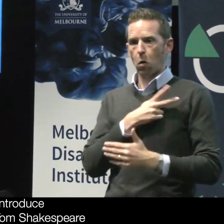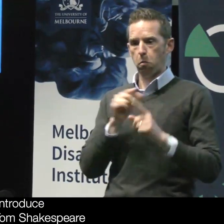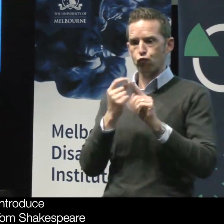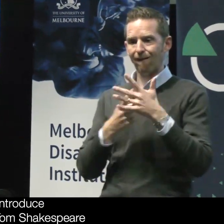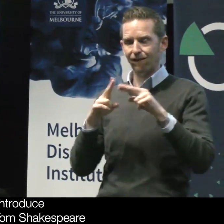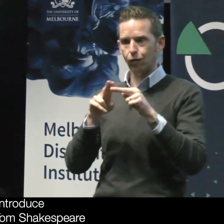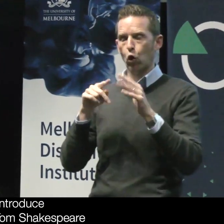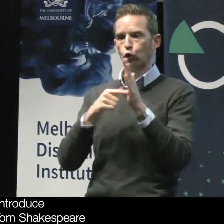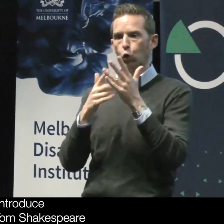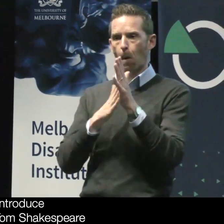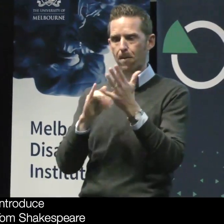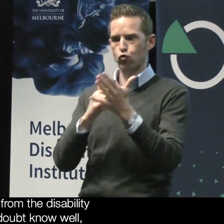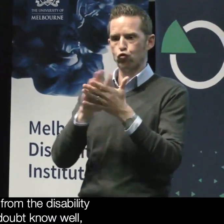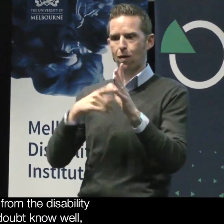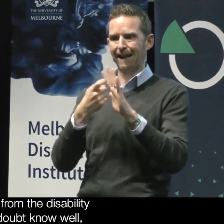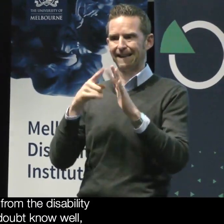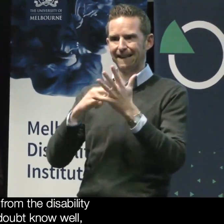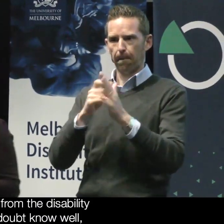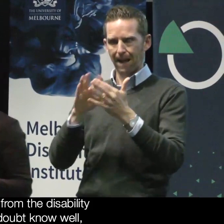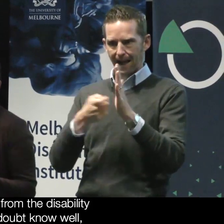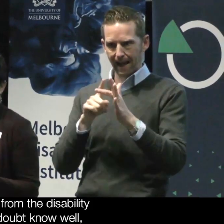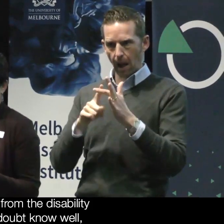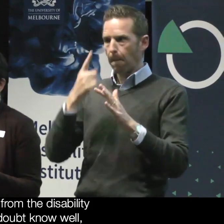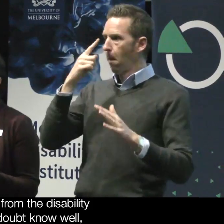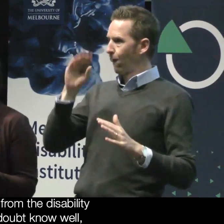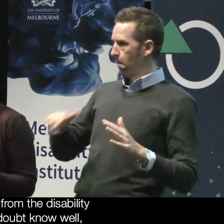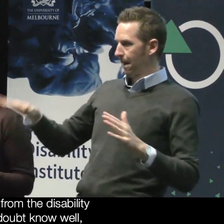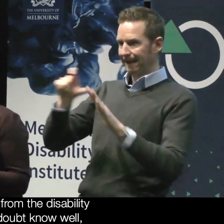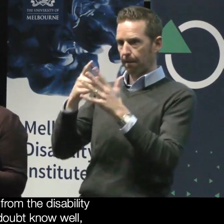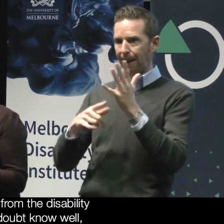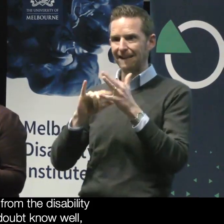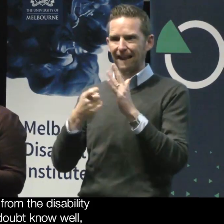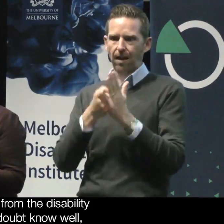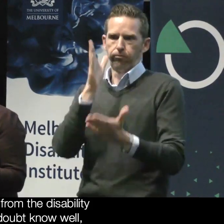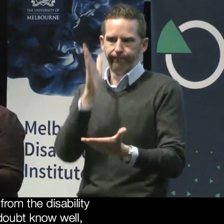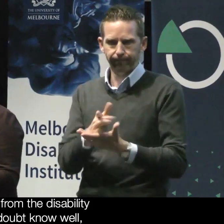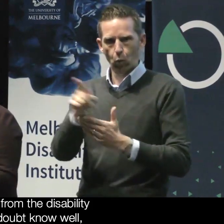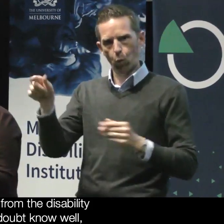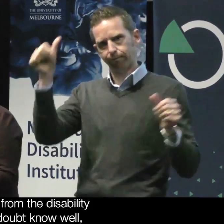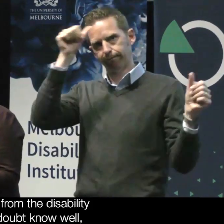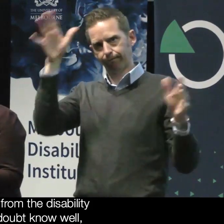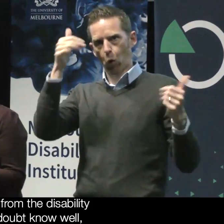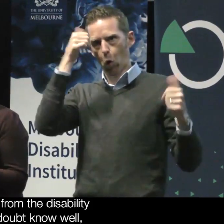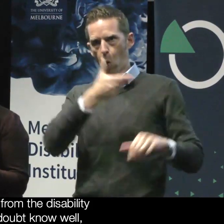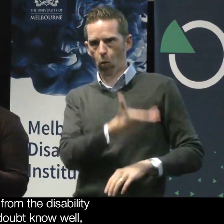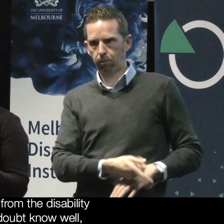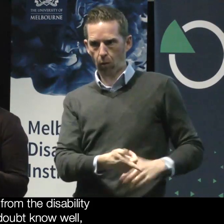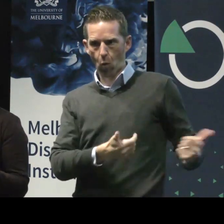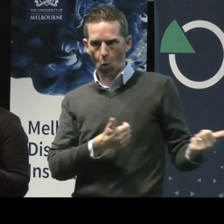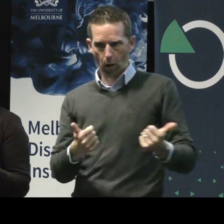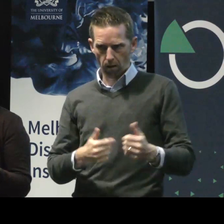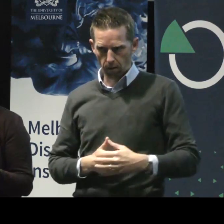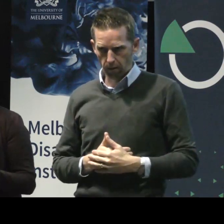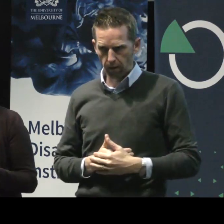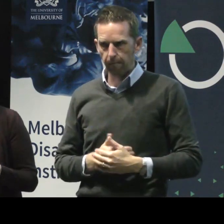Tom Shakespeare, who people from the disability sector no doubt know well.